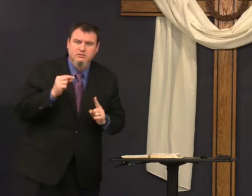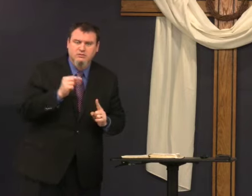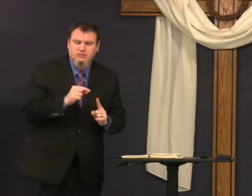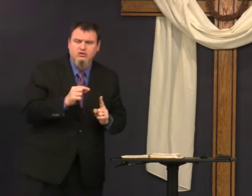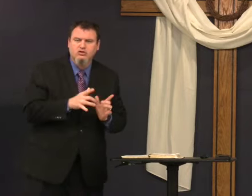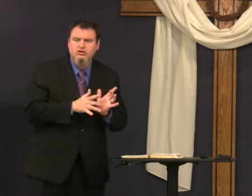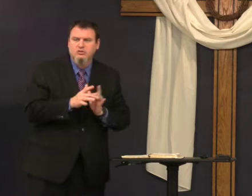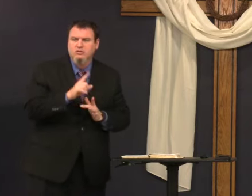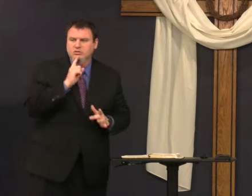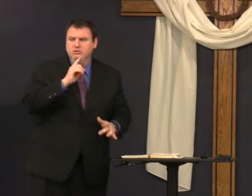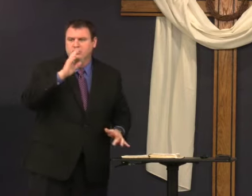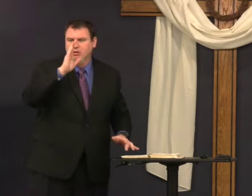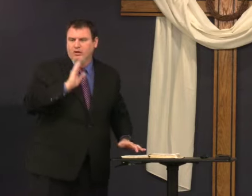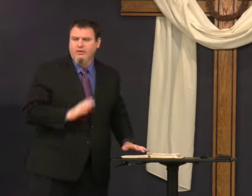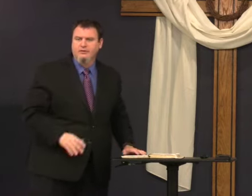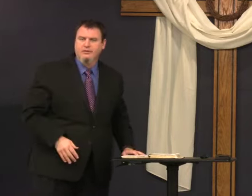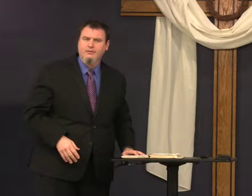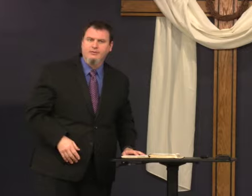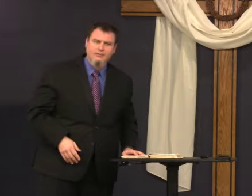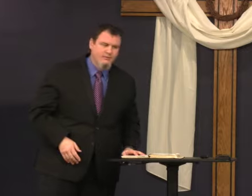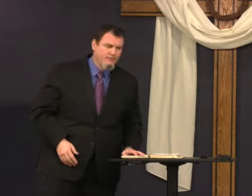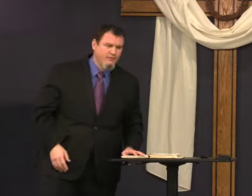unless Jesus is God.